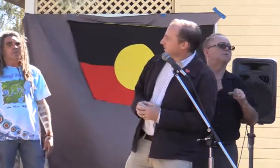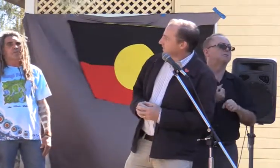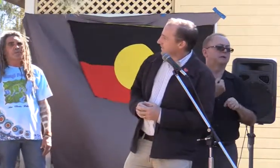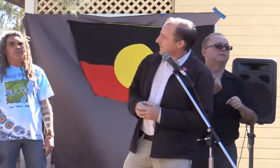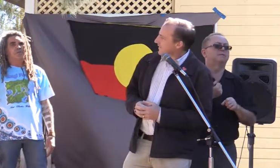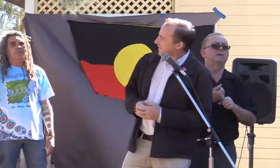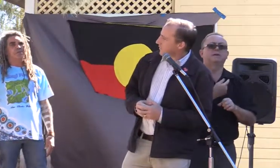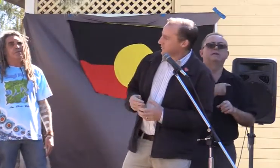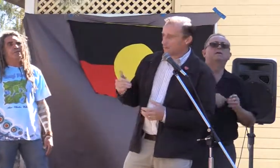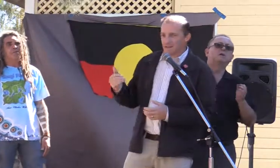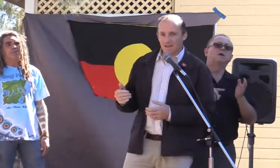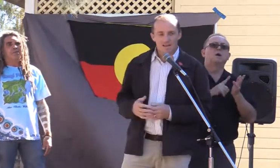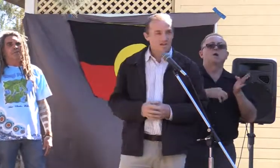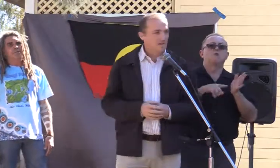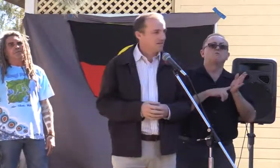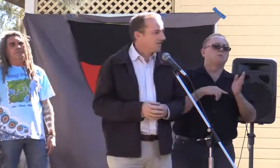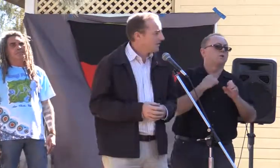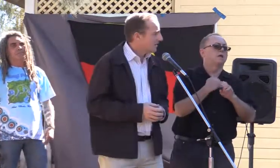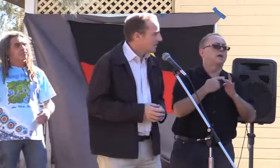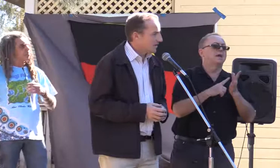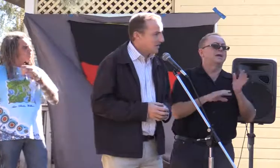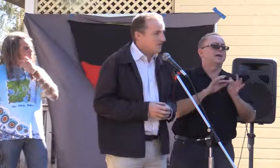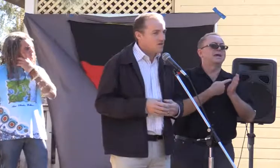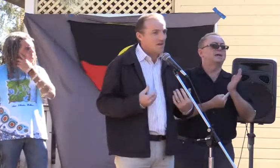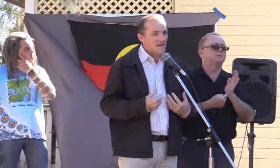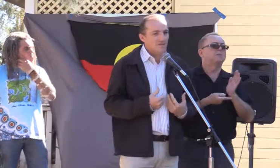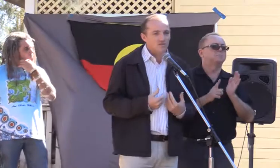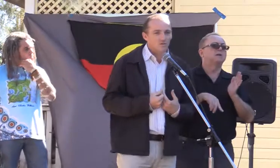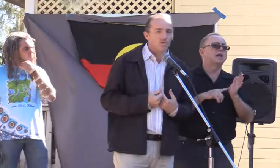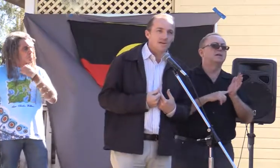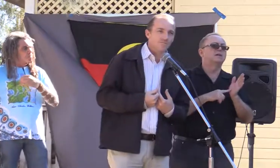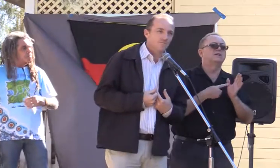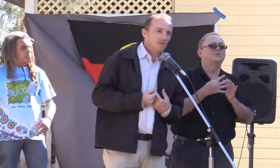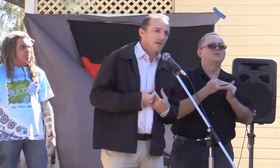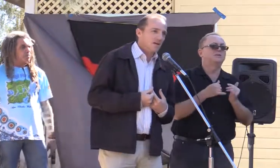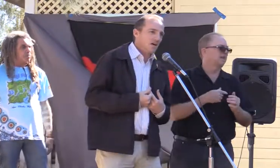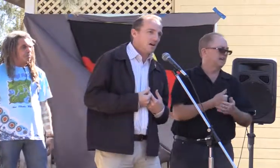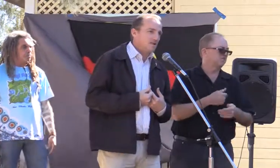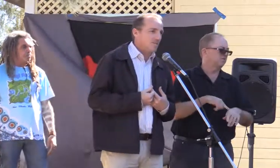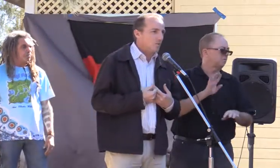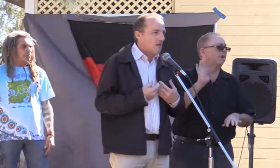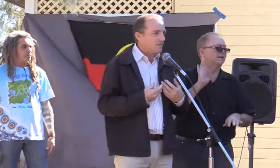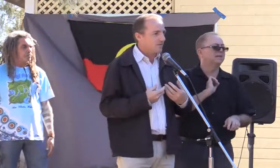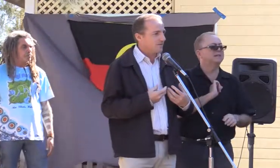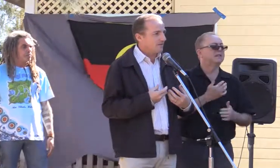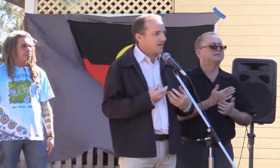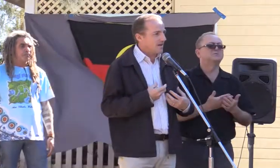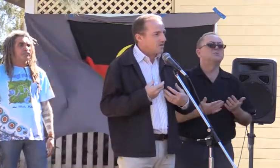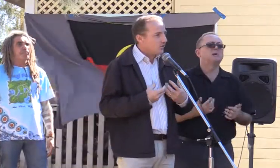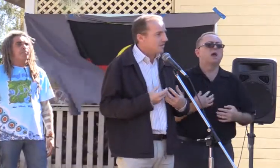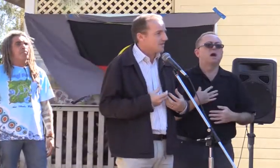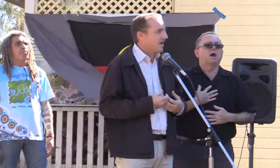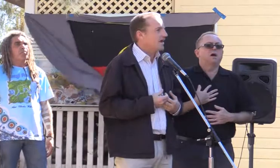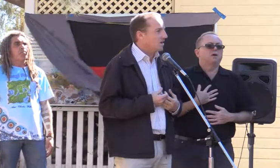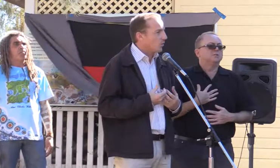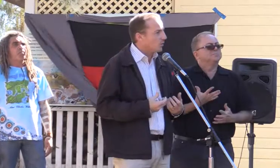Gilbert and Lewis all here today. I mean, every time I hear that story, I come away with a